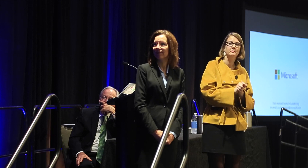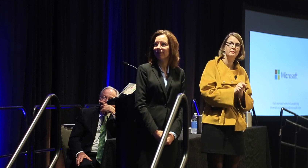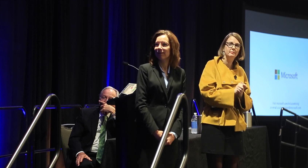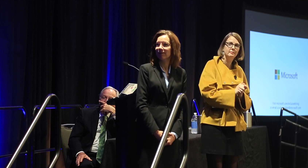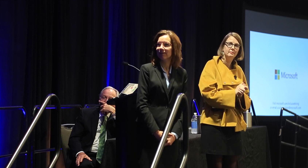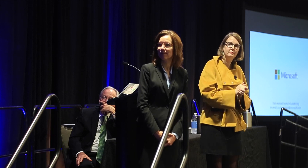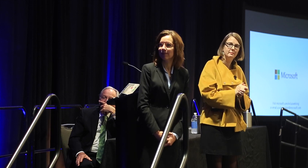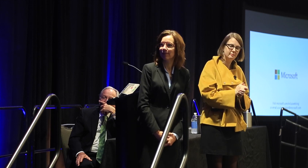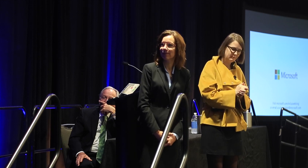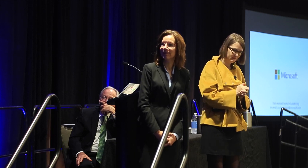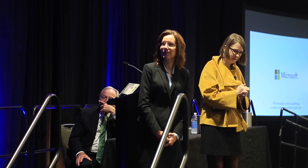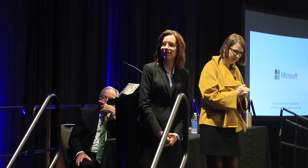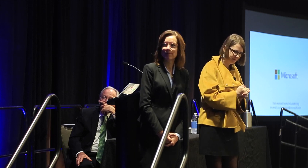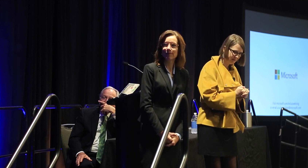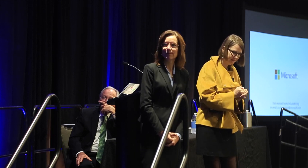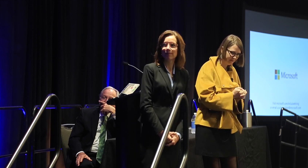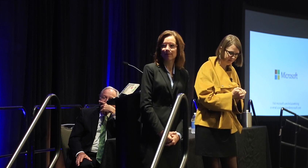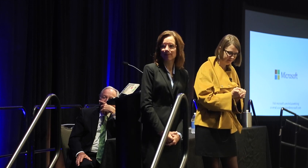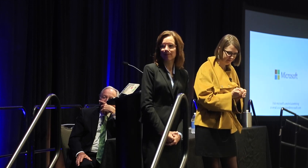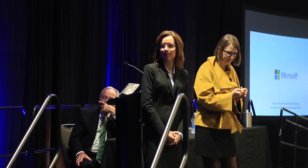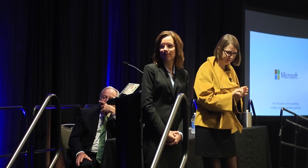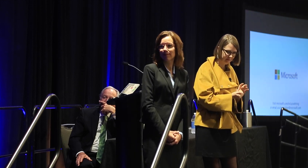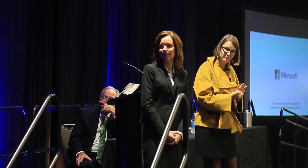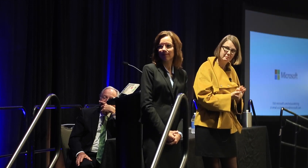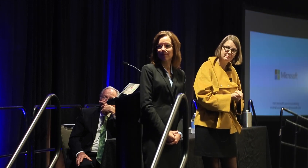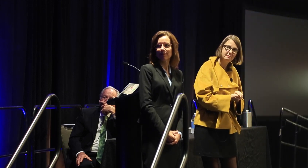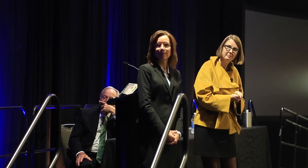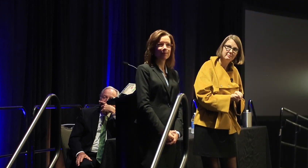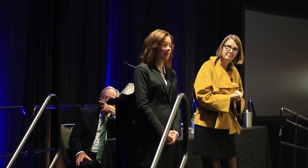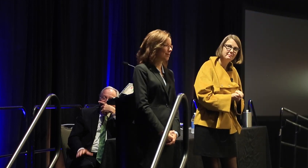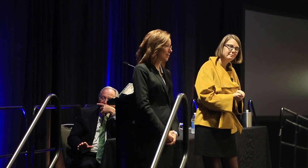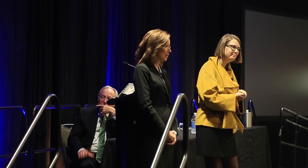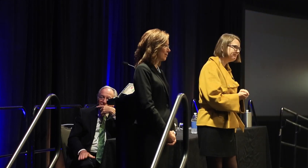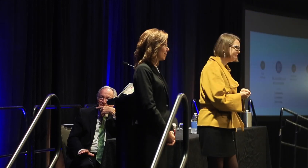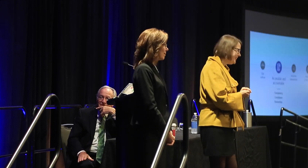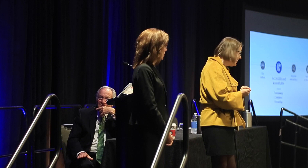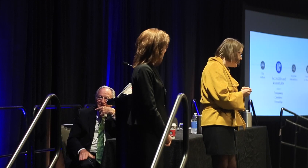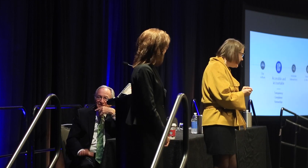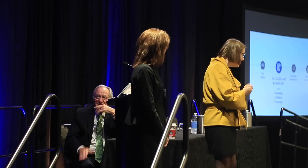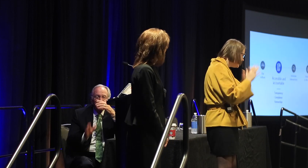Microsoft.com/inclusive hiring or email us at msautism@microsoft.com.